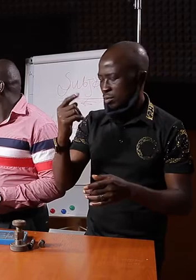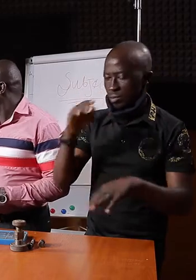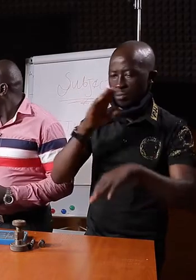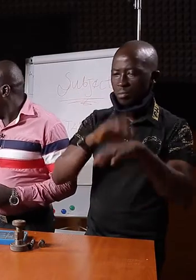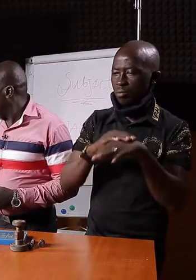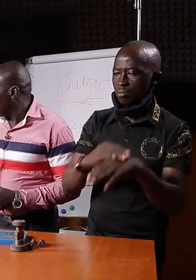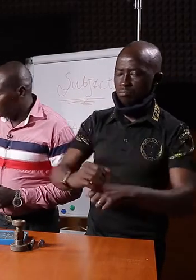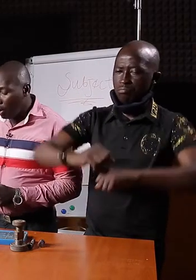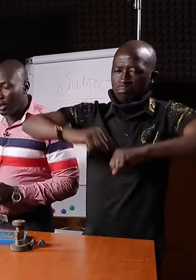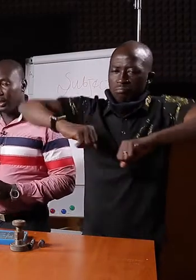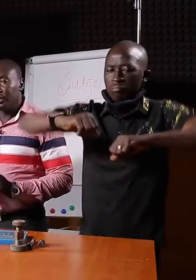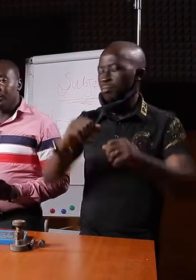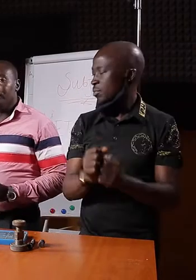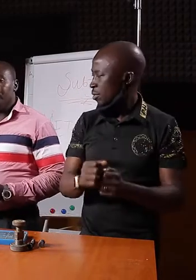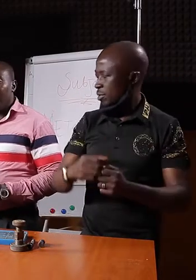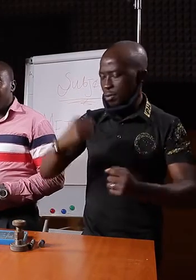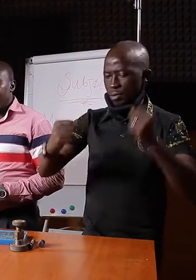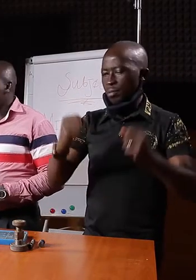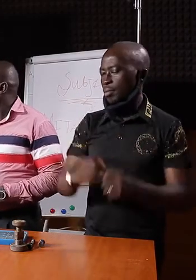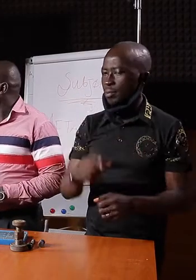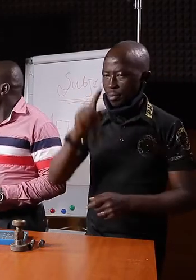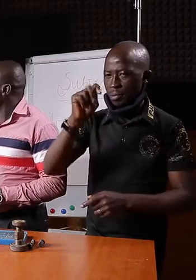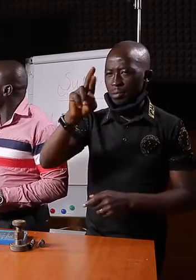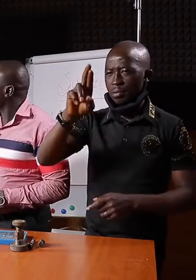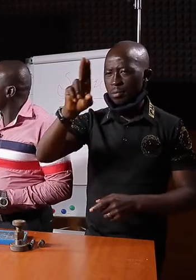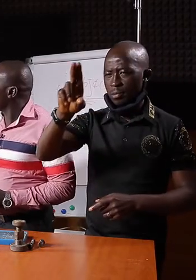on truck jack.